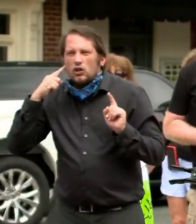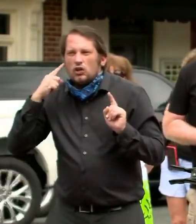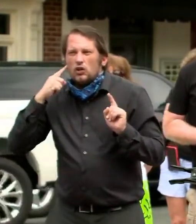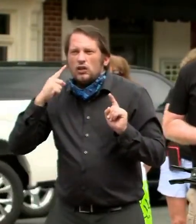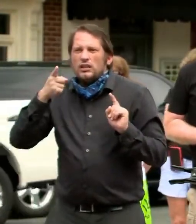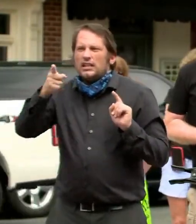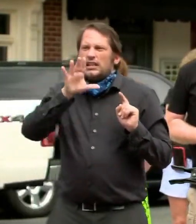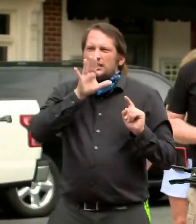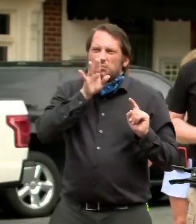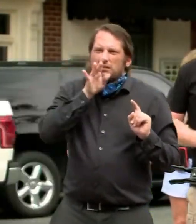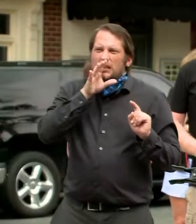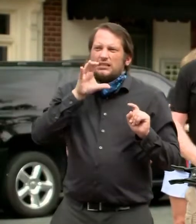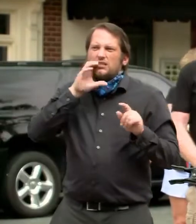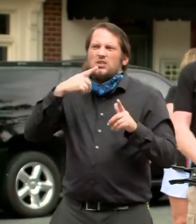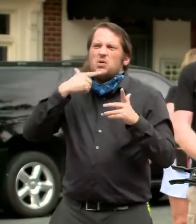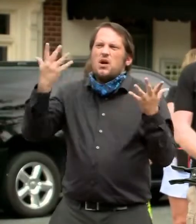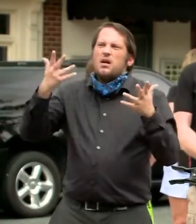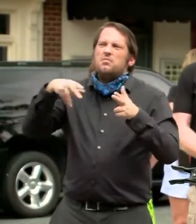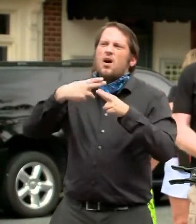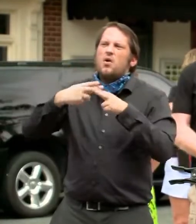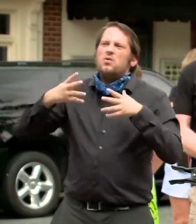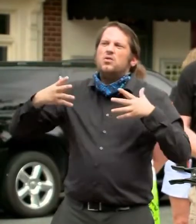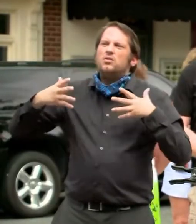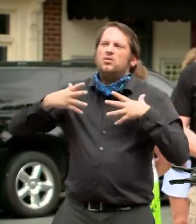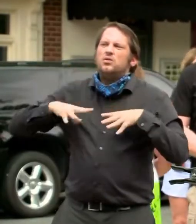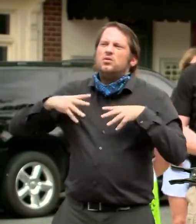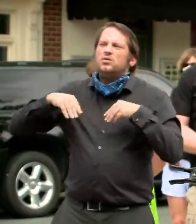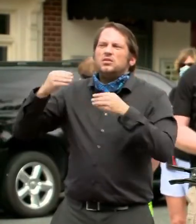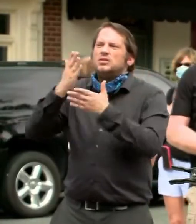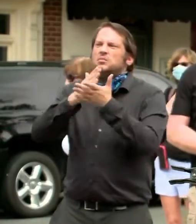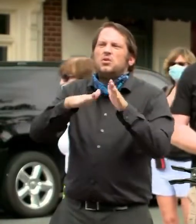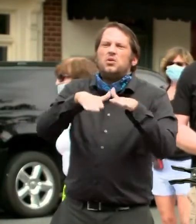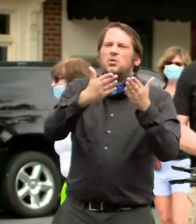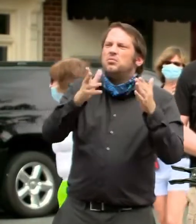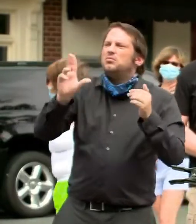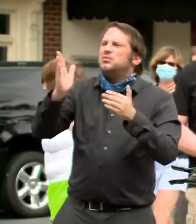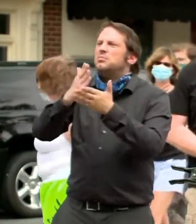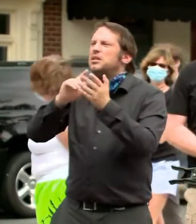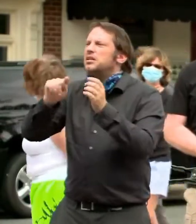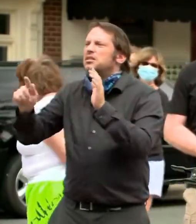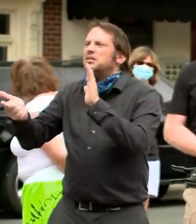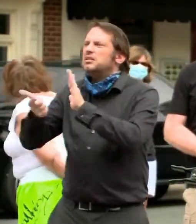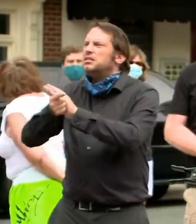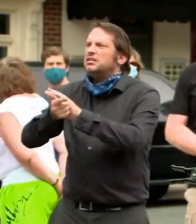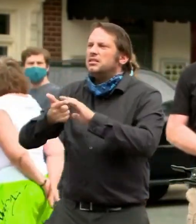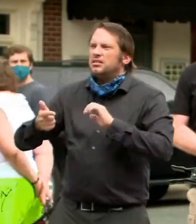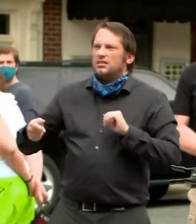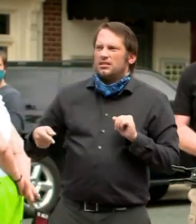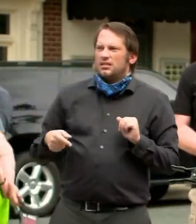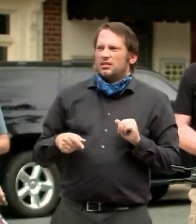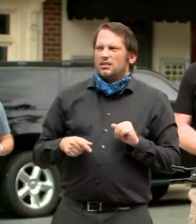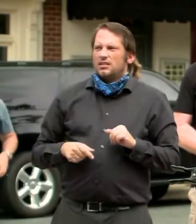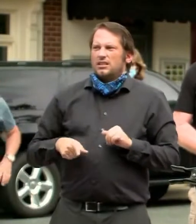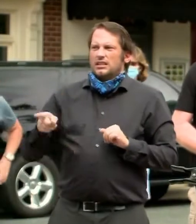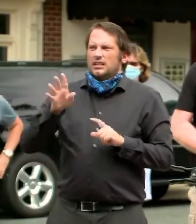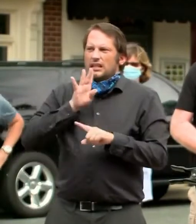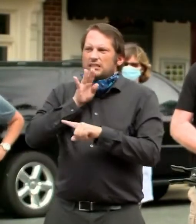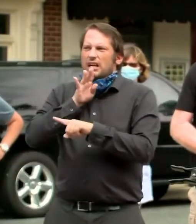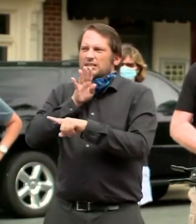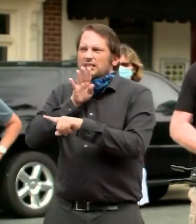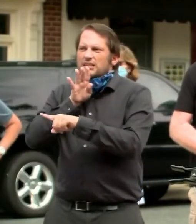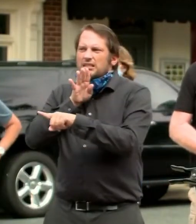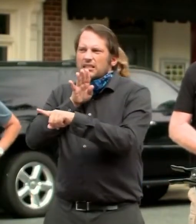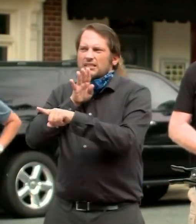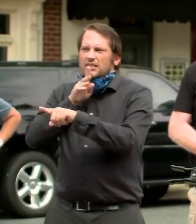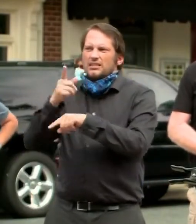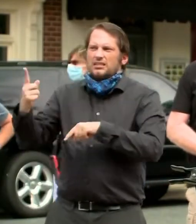about clothing stores? How come some are open and some can't be? Like Kohl's is open, Michael. Yeah. I can't tell my car is open. Hello, Jen.